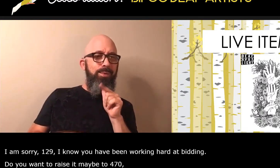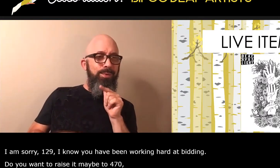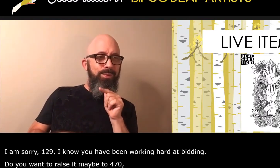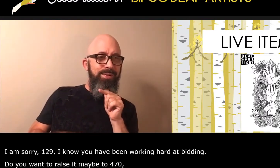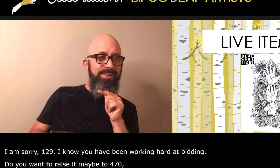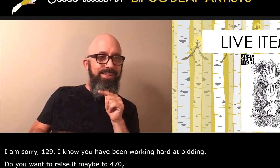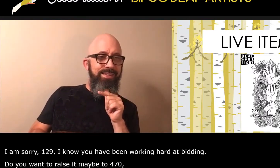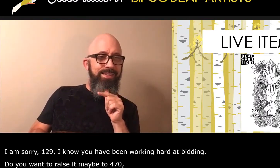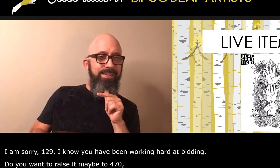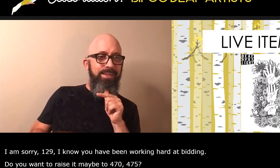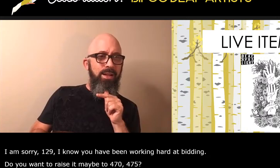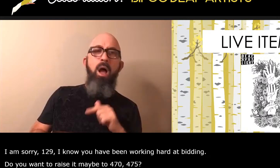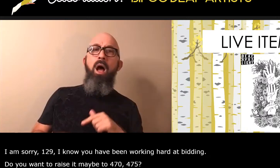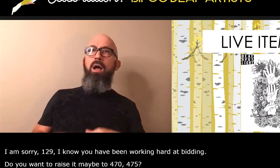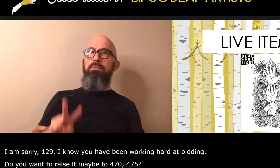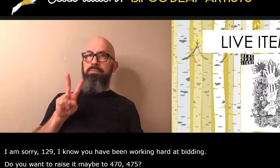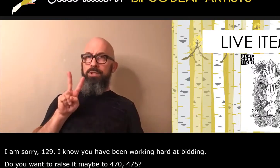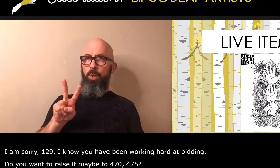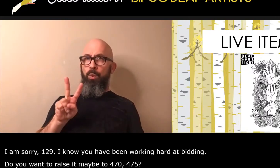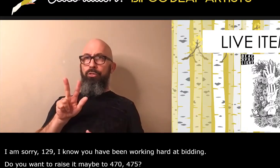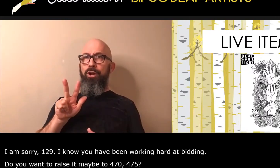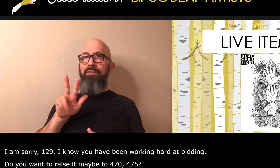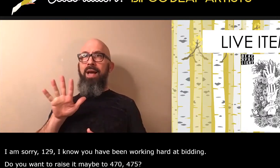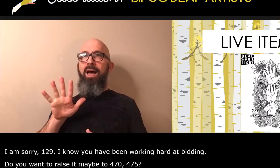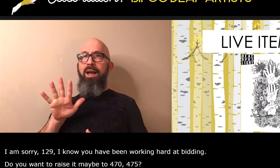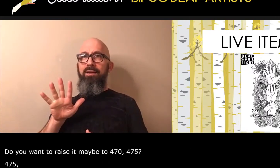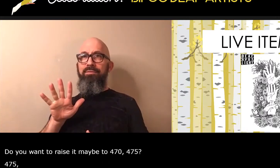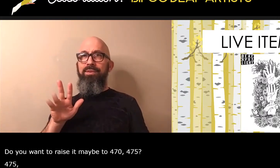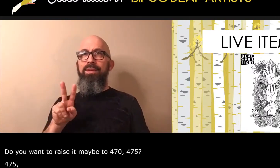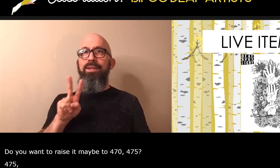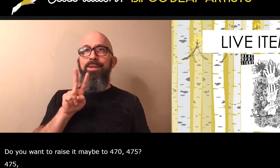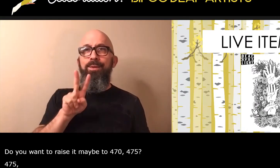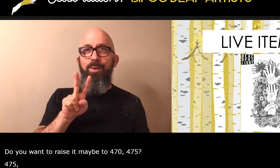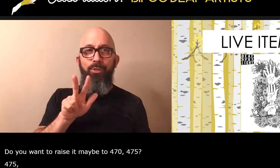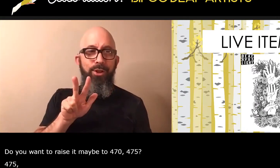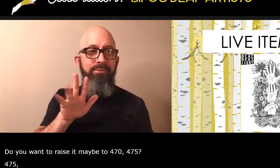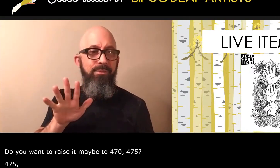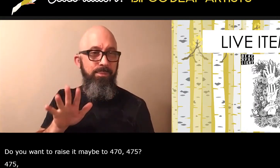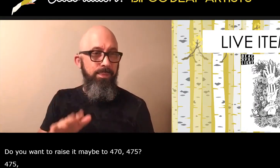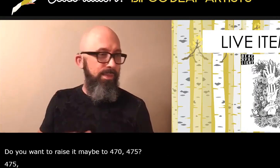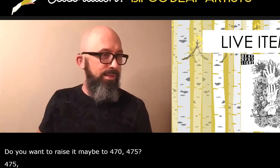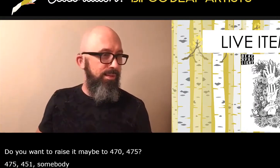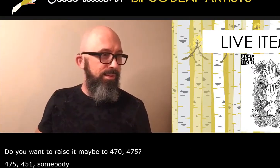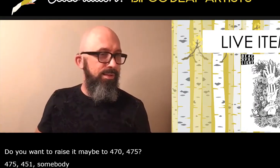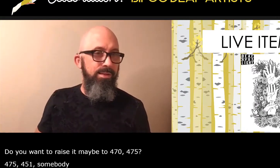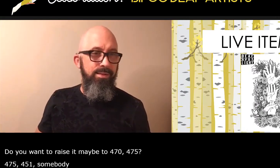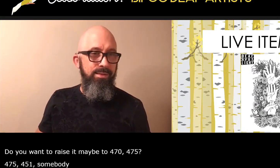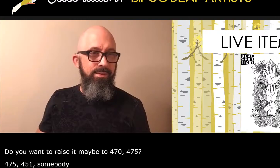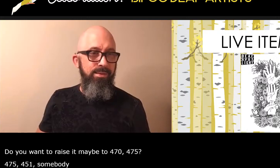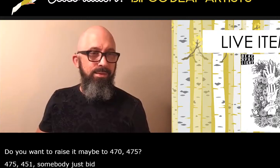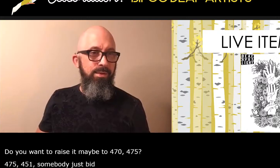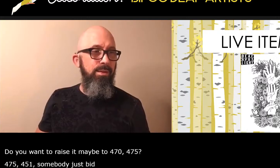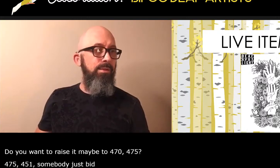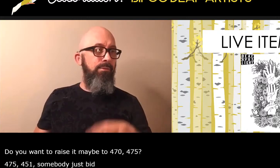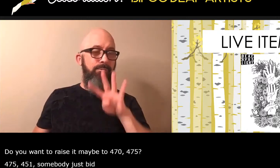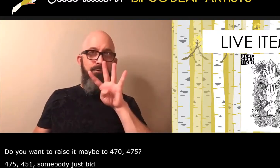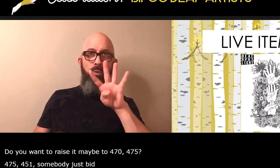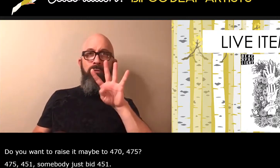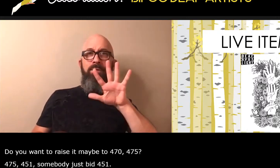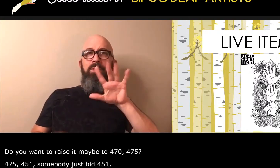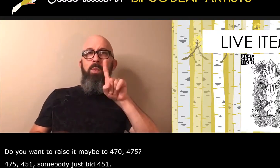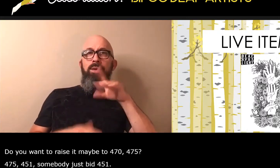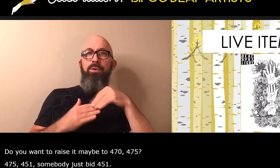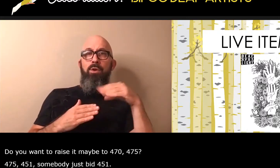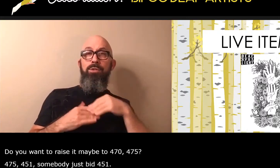475, 451? Somebody's just bid 451. Bidder 235 has come in with that